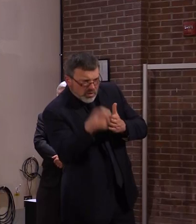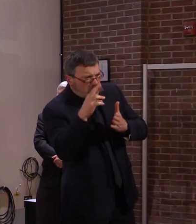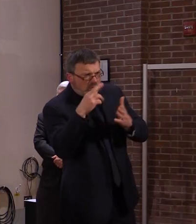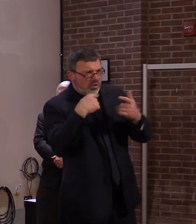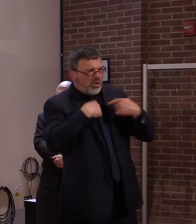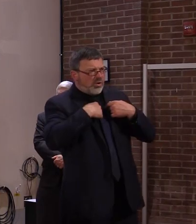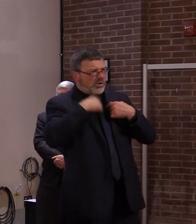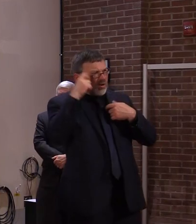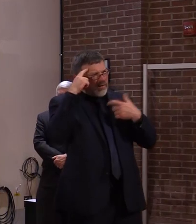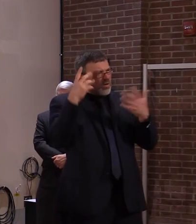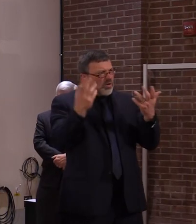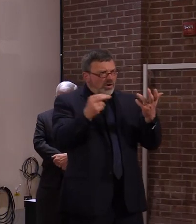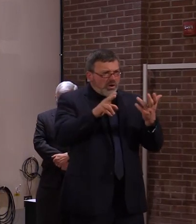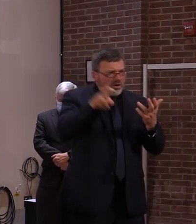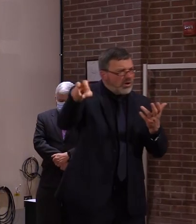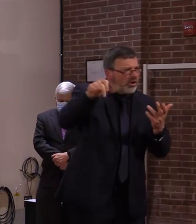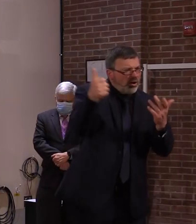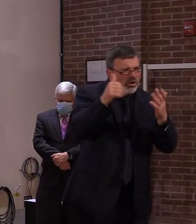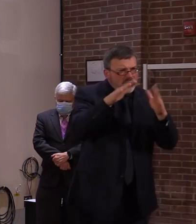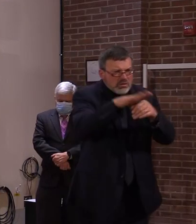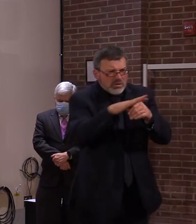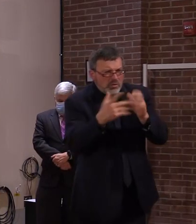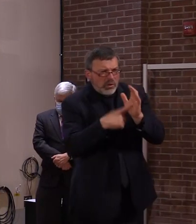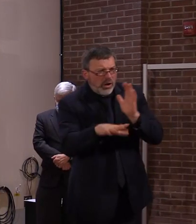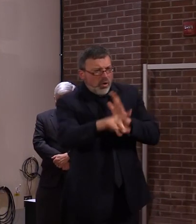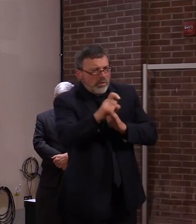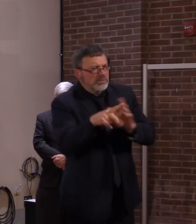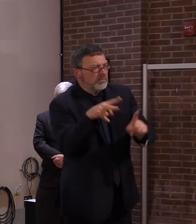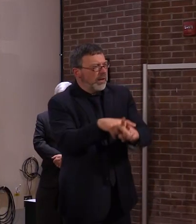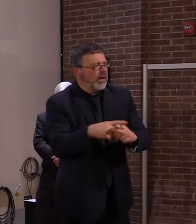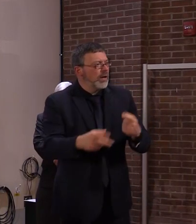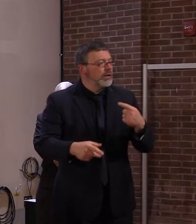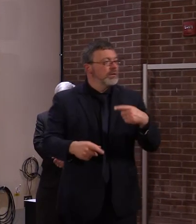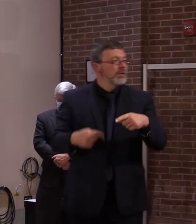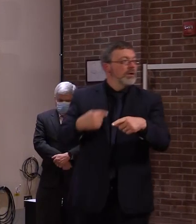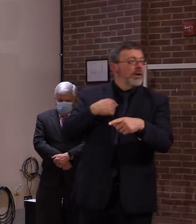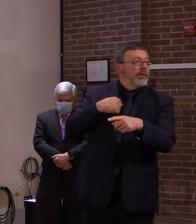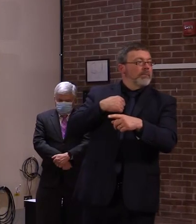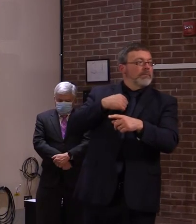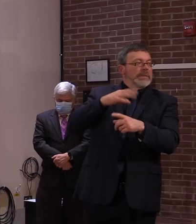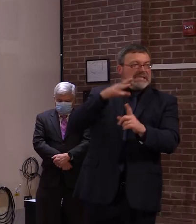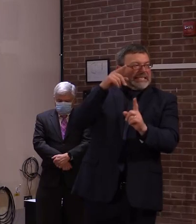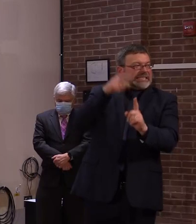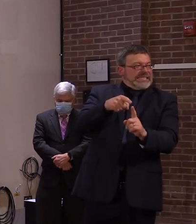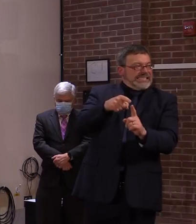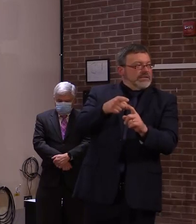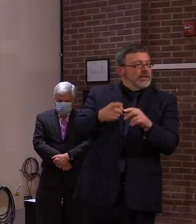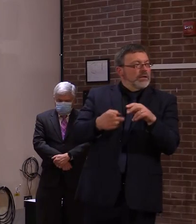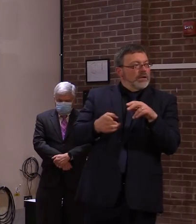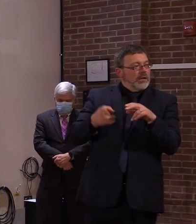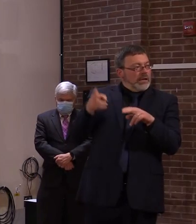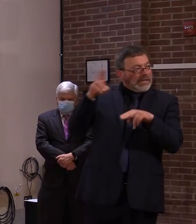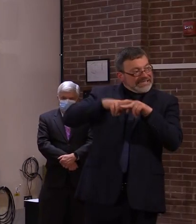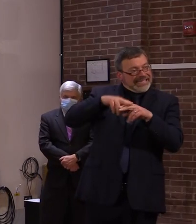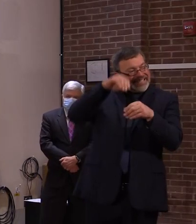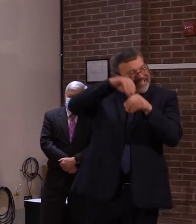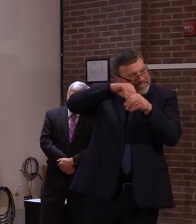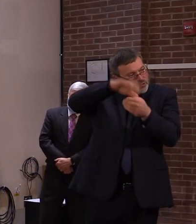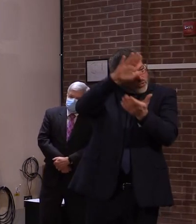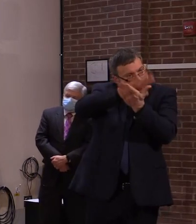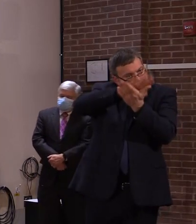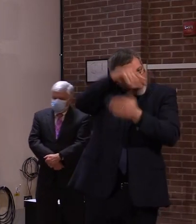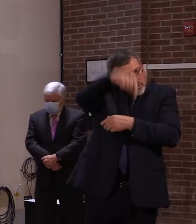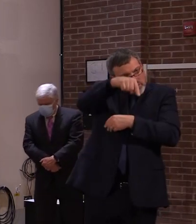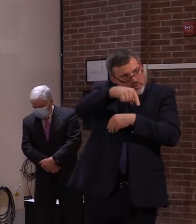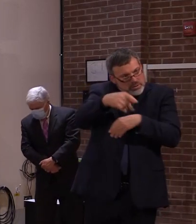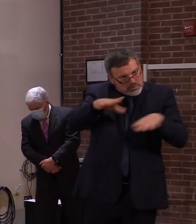to just generally? I mean, I was specifically talking about the rise in school cases going